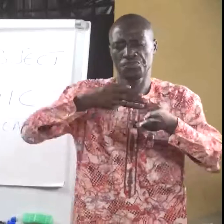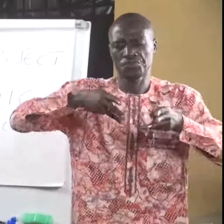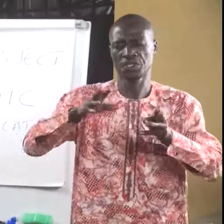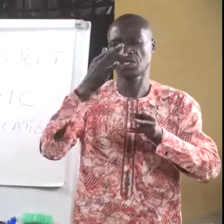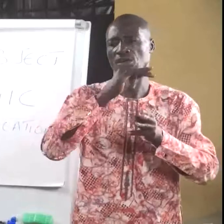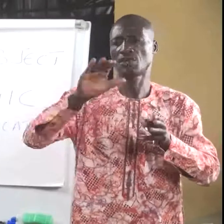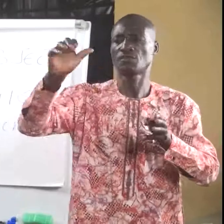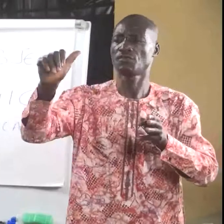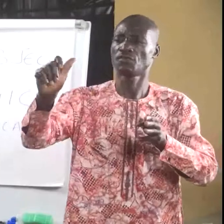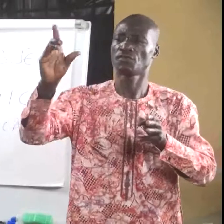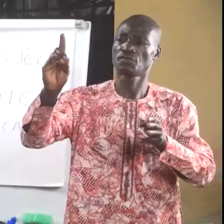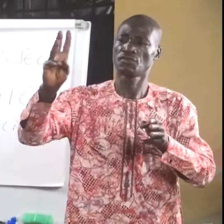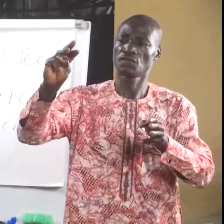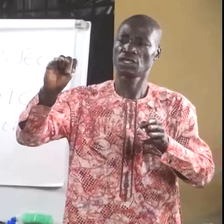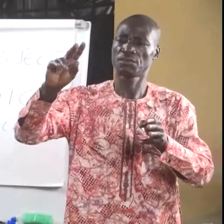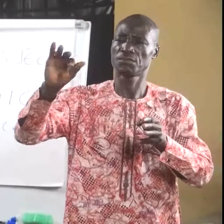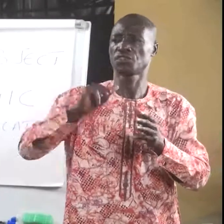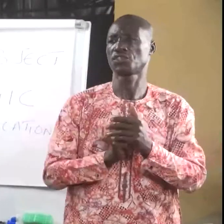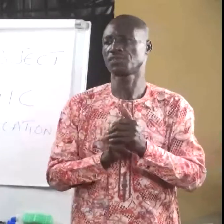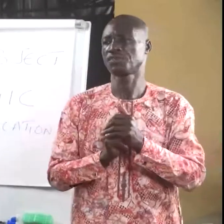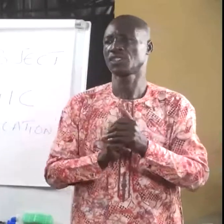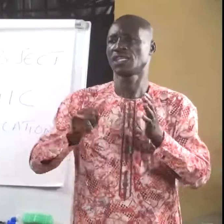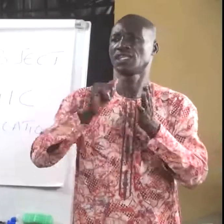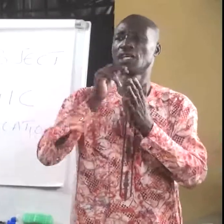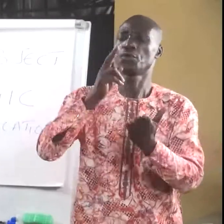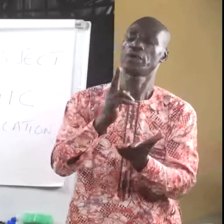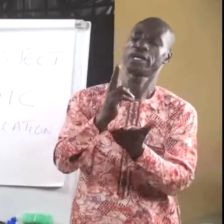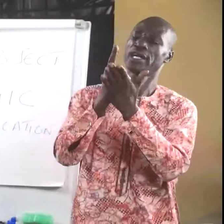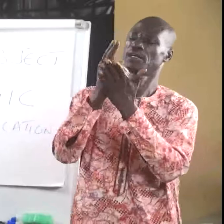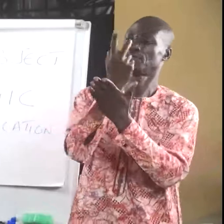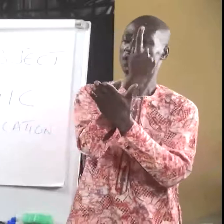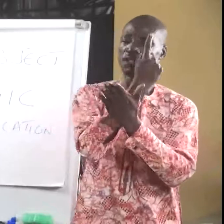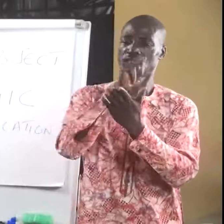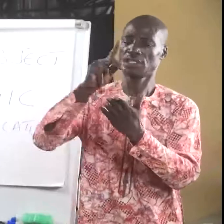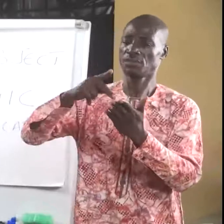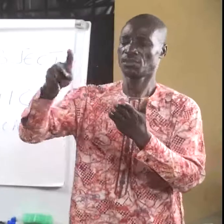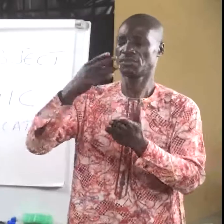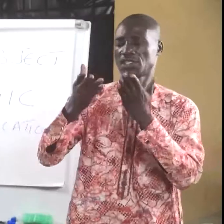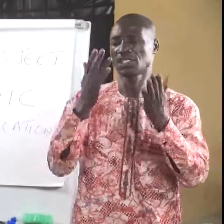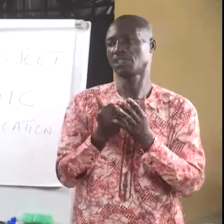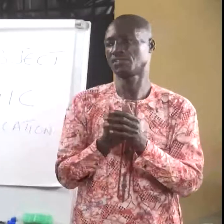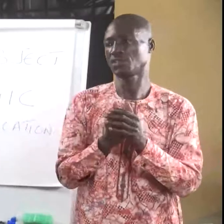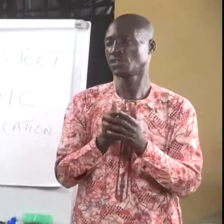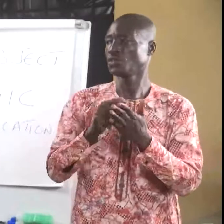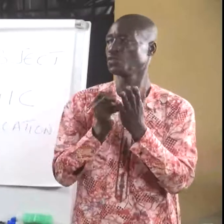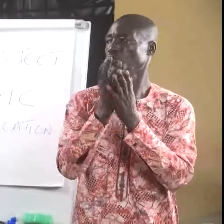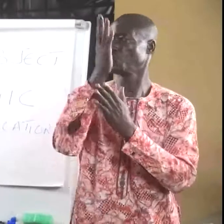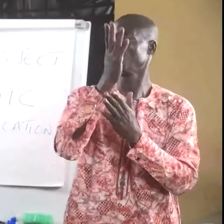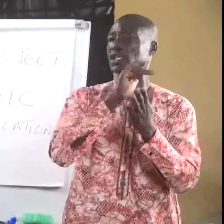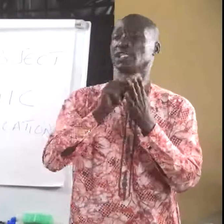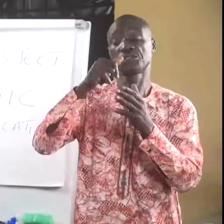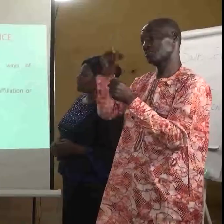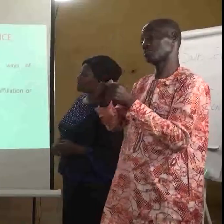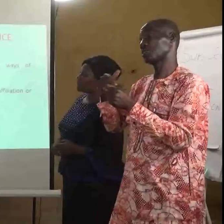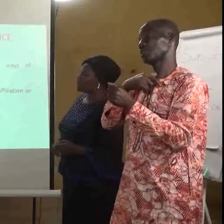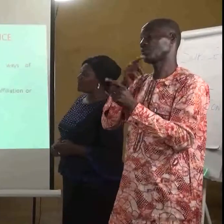administration. If we do that, there will be efficiency and effectiveness in public service. And you remember,